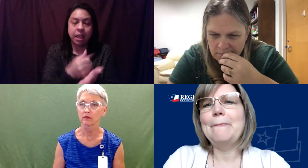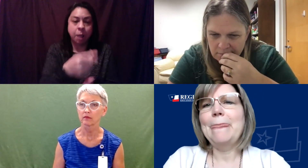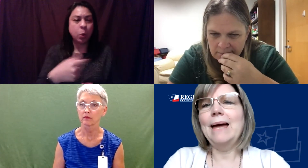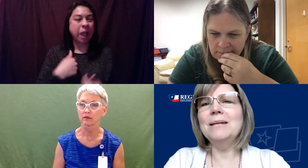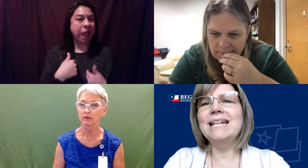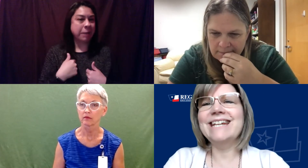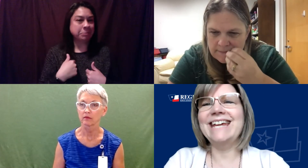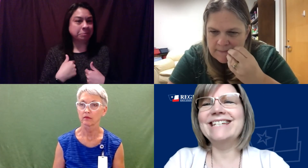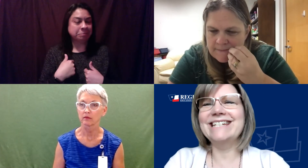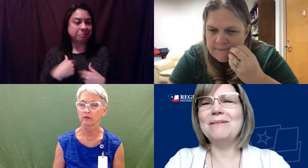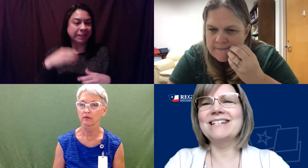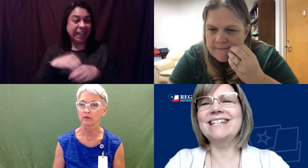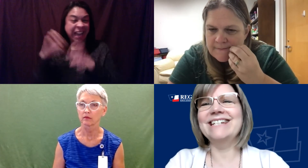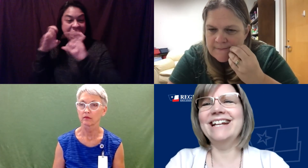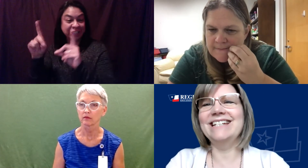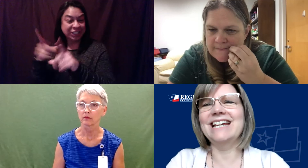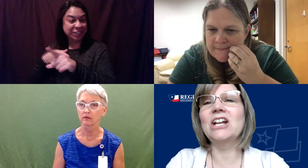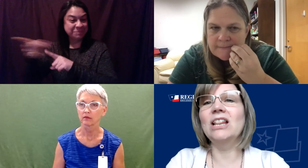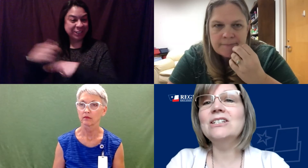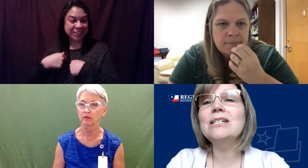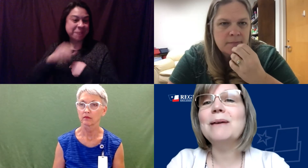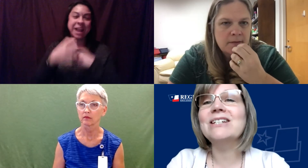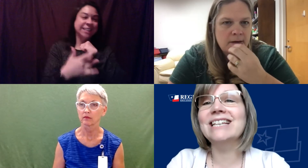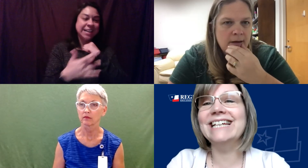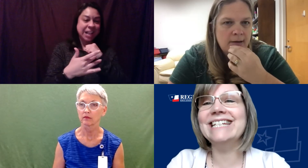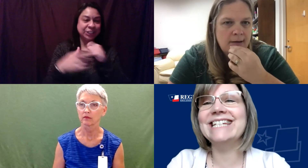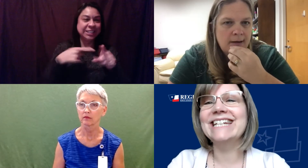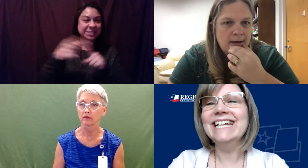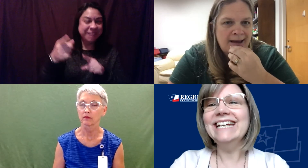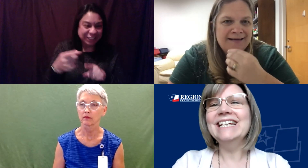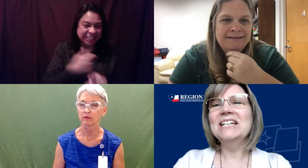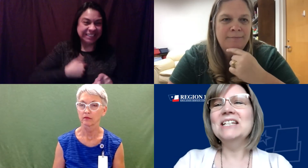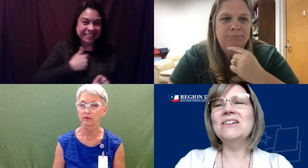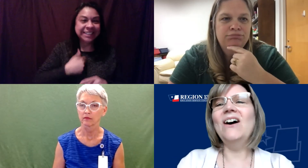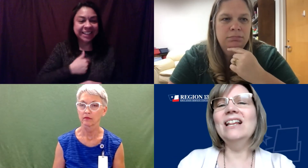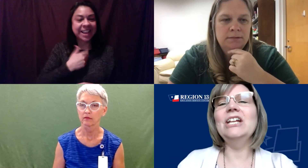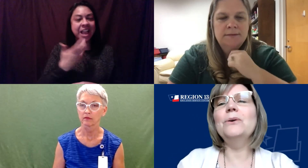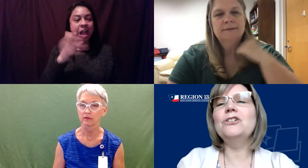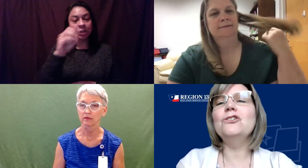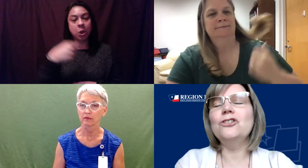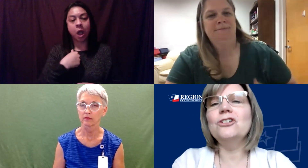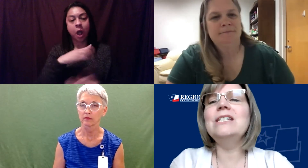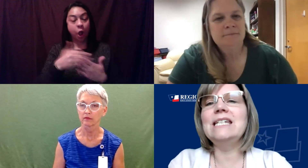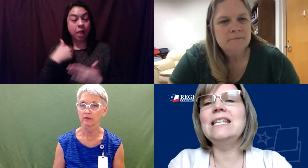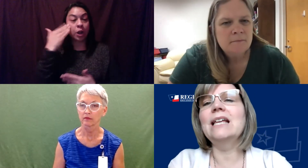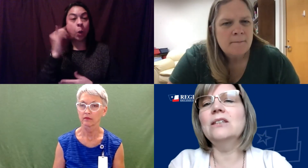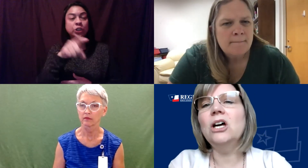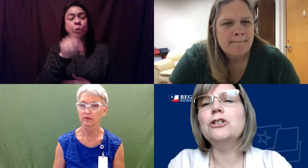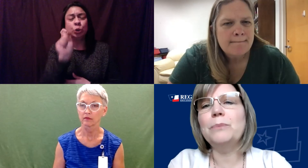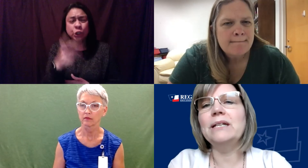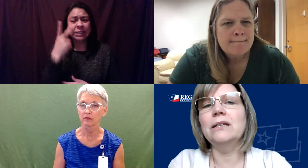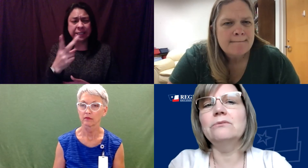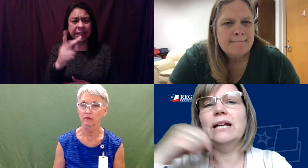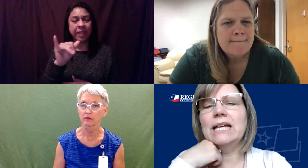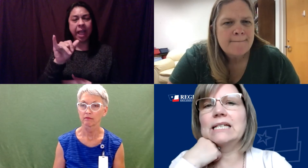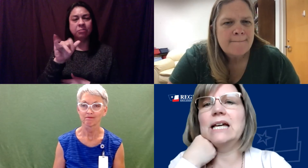I'm an education specialist, not a technology specialist. So all I know is you should see that